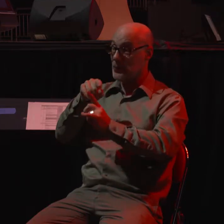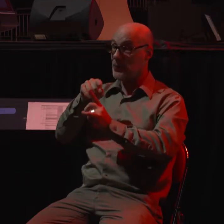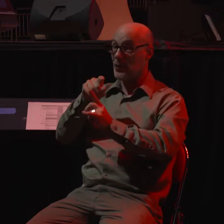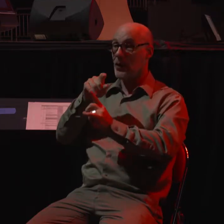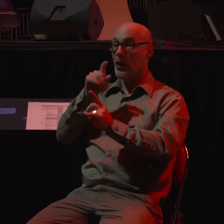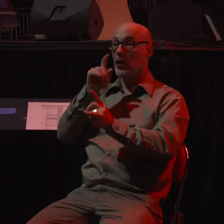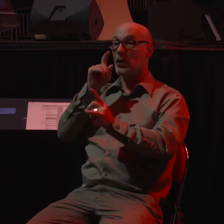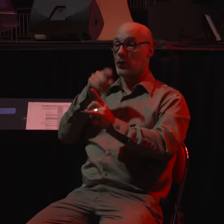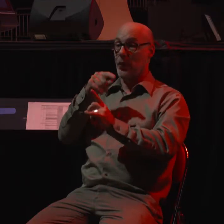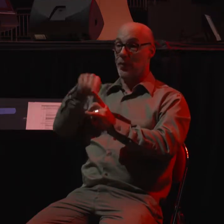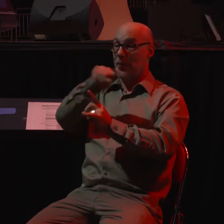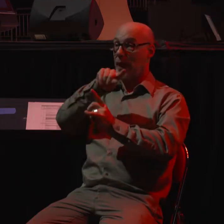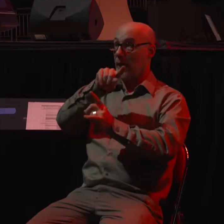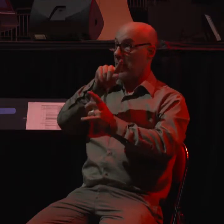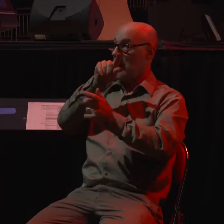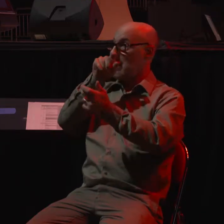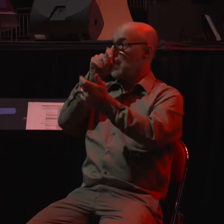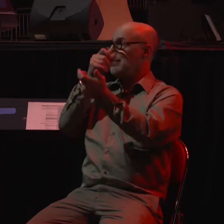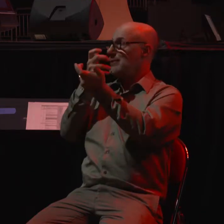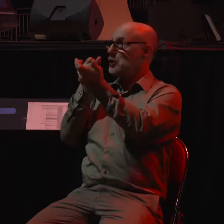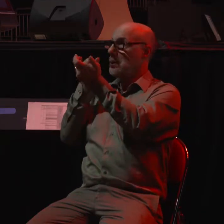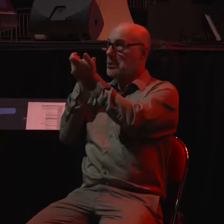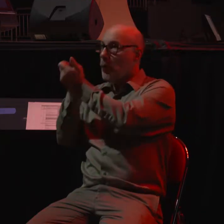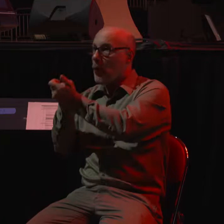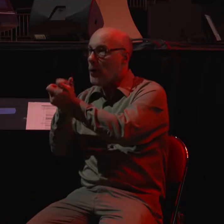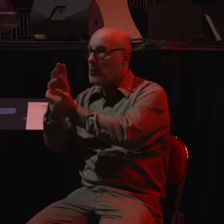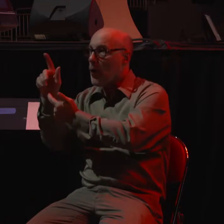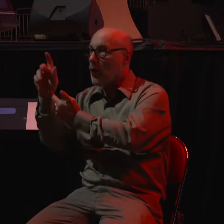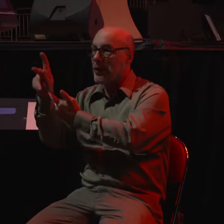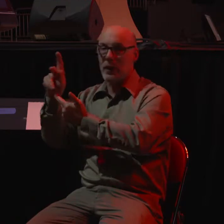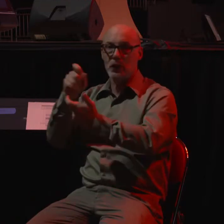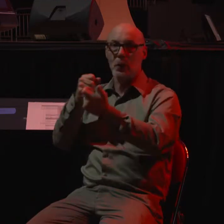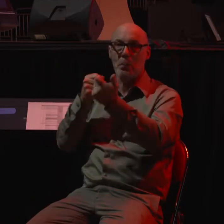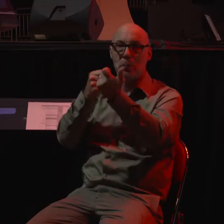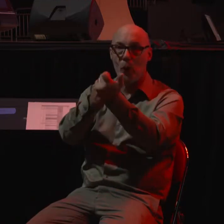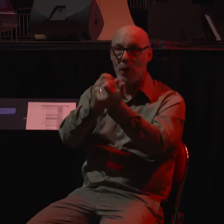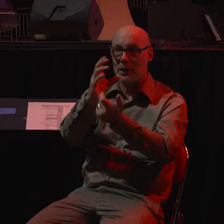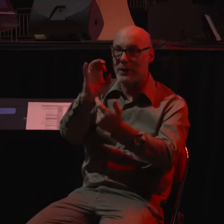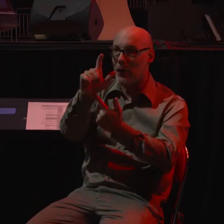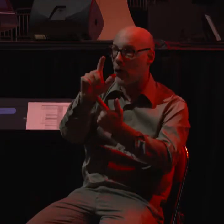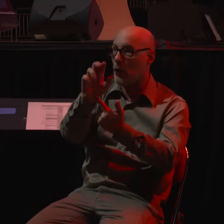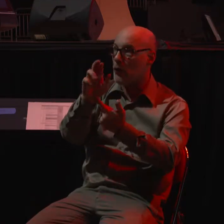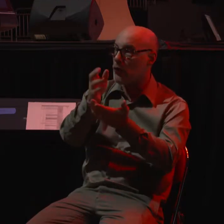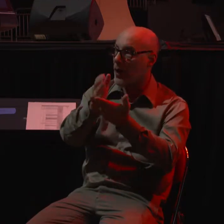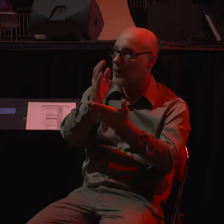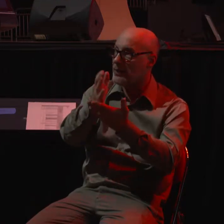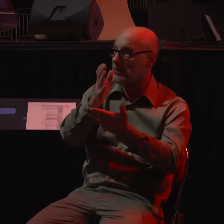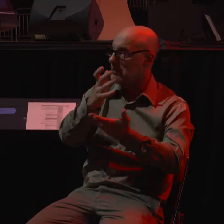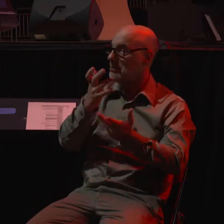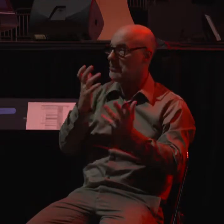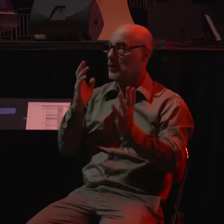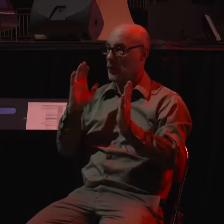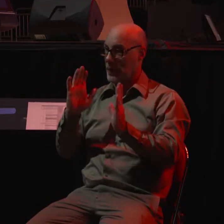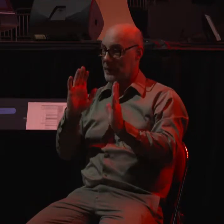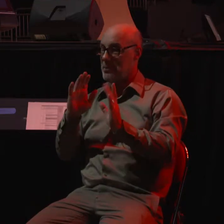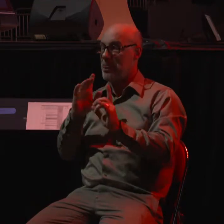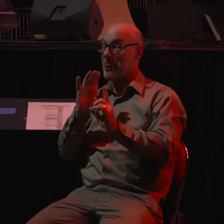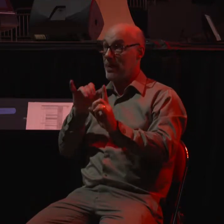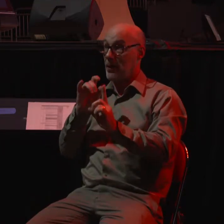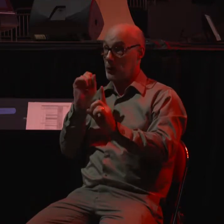be aligned with various elements of the civil rights movement, particularly Dr. King's, particularly